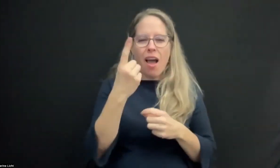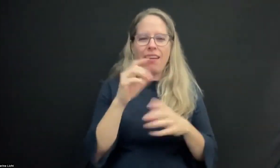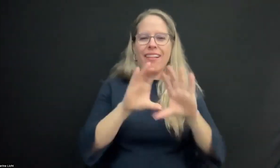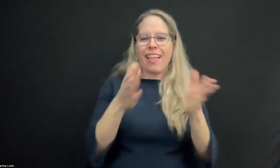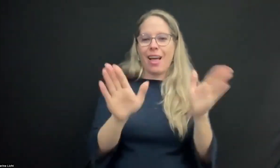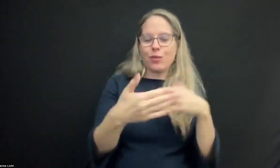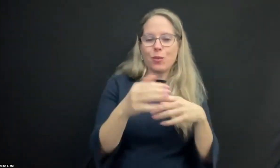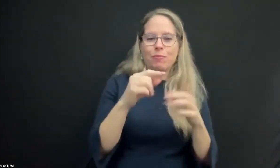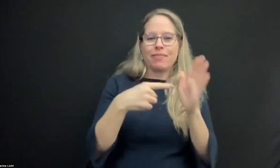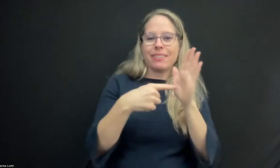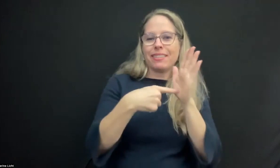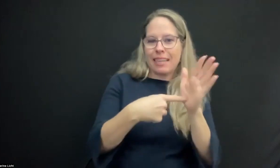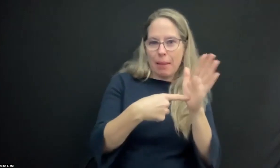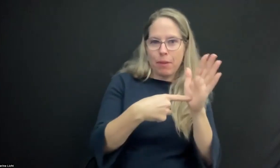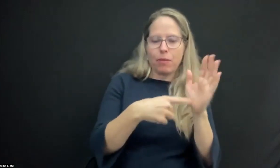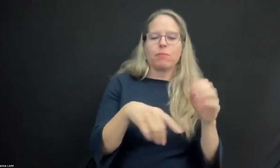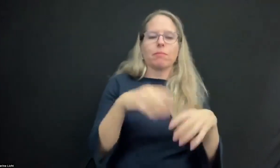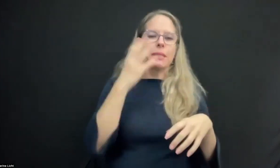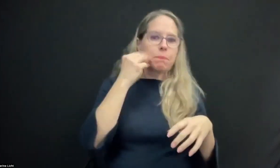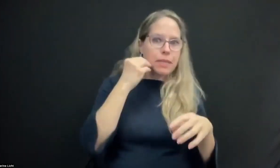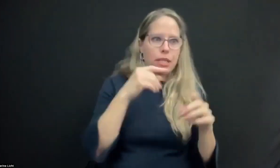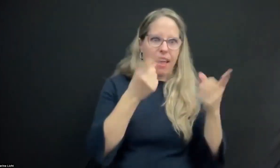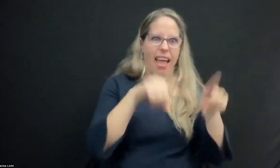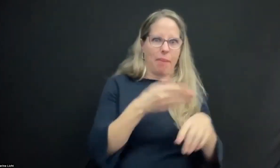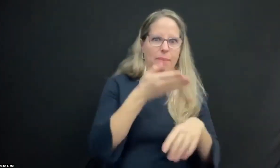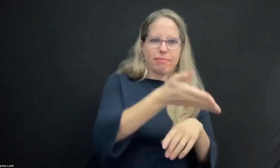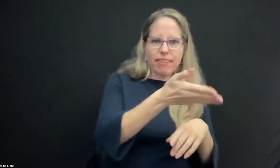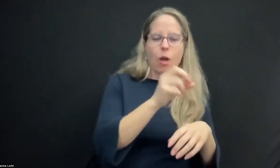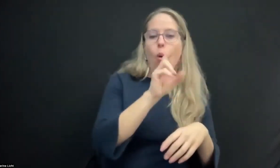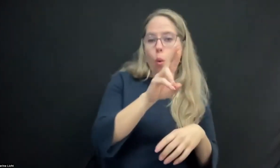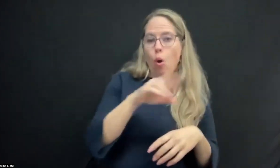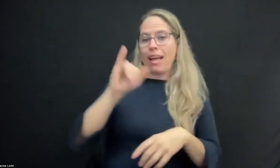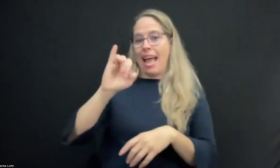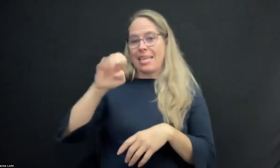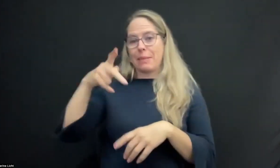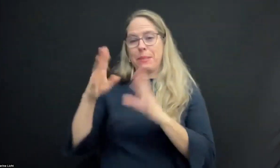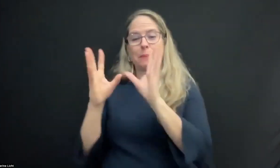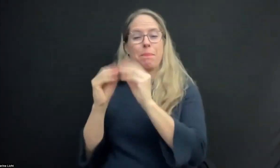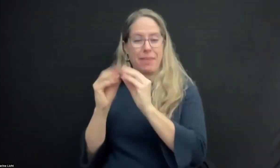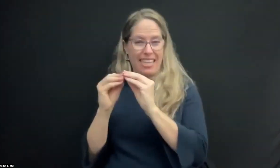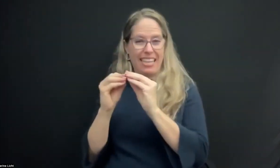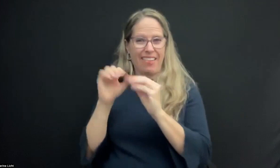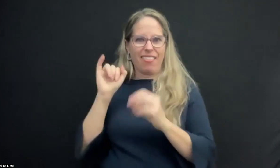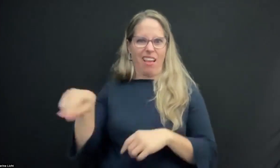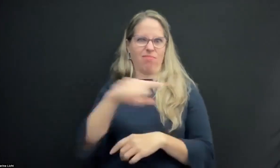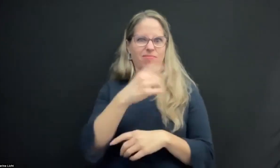one classroom example or experience, something that happened maybe during an IEP meeting,